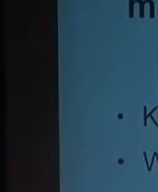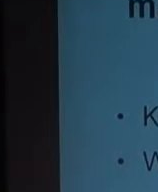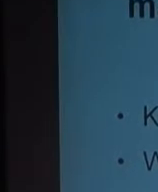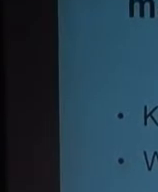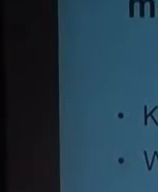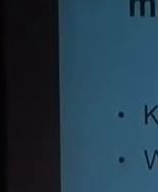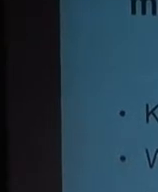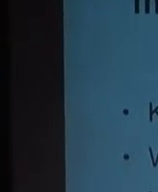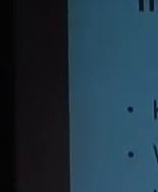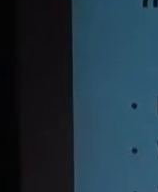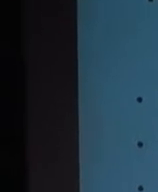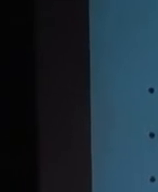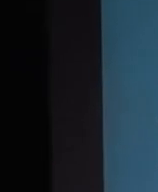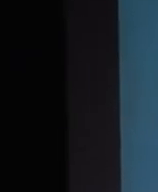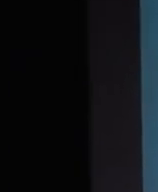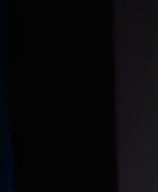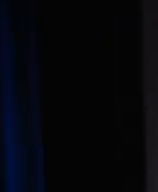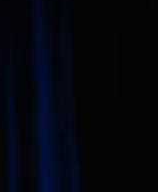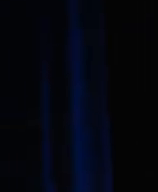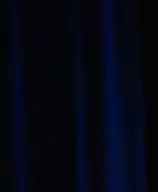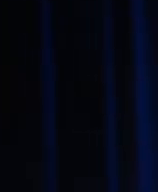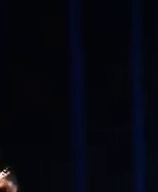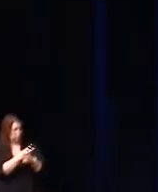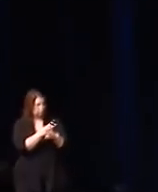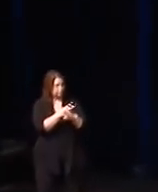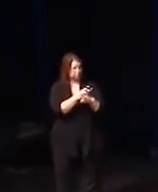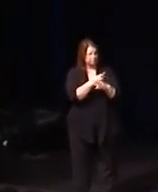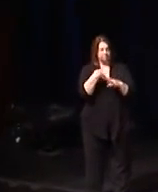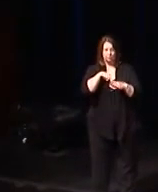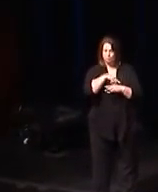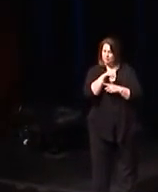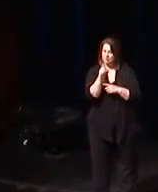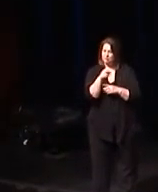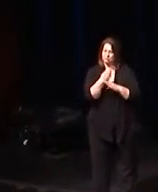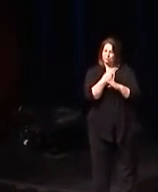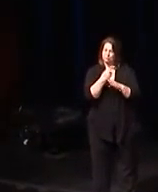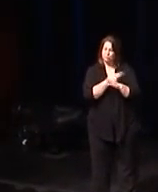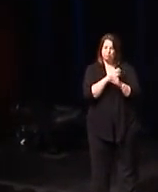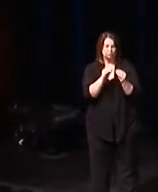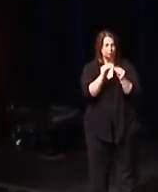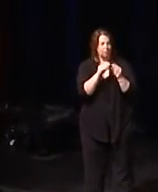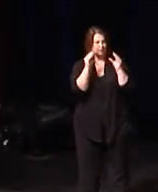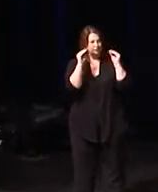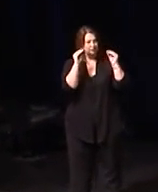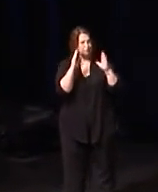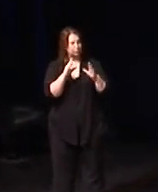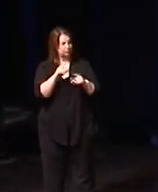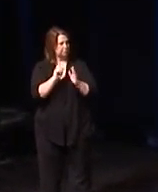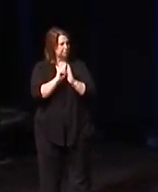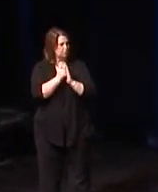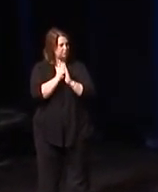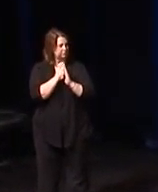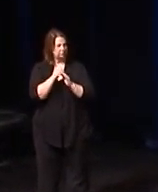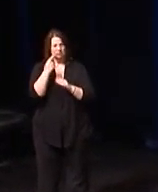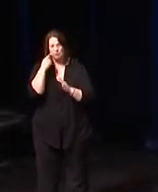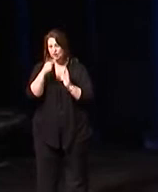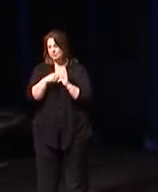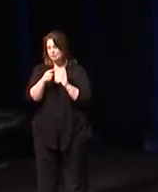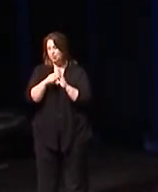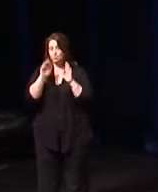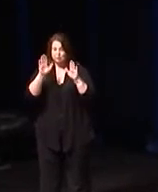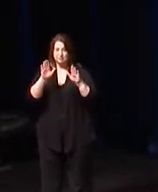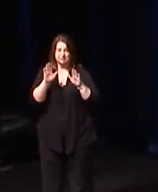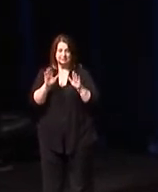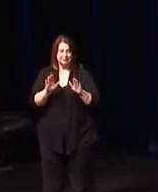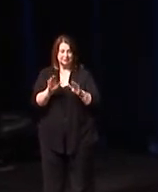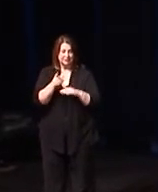just teach out in the world. We need to be doing a lot more teachable moments. Like if I was sitting at Sunday dinner and I reached across the table for the